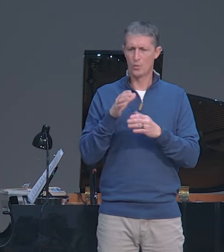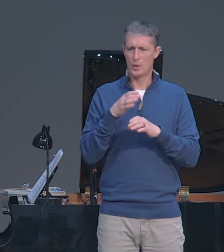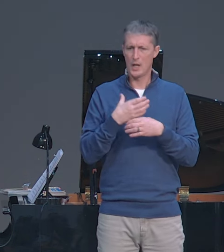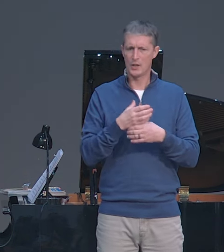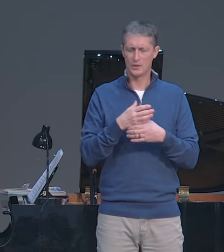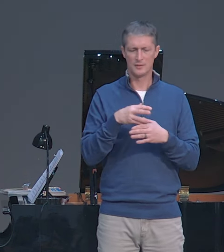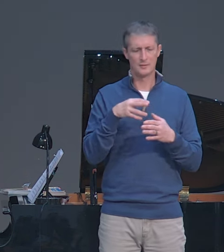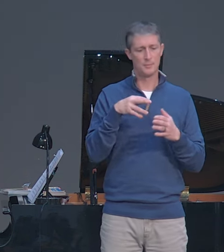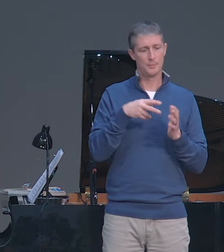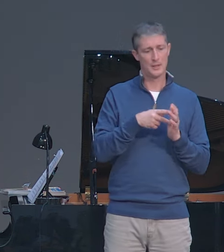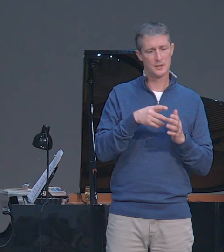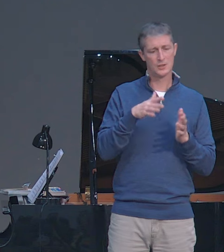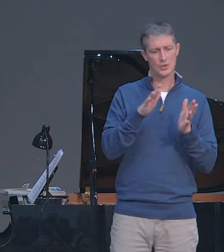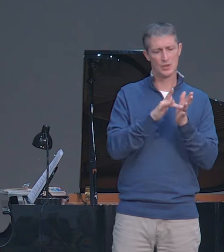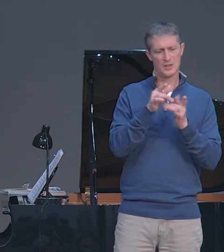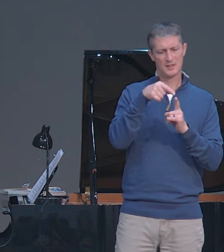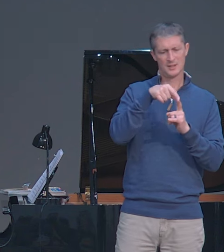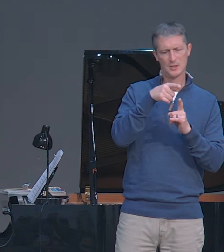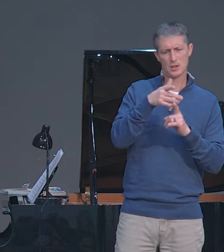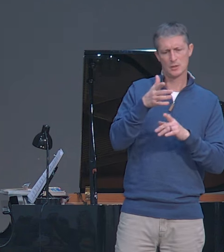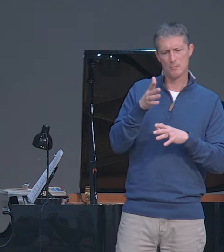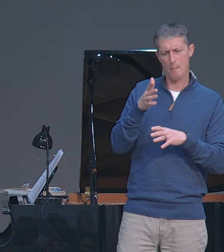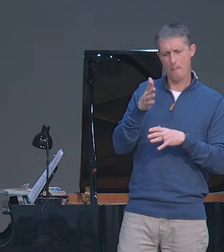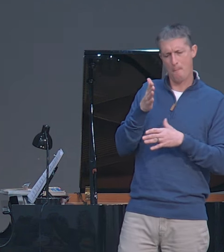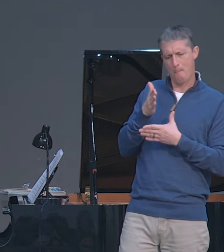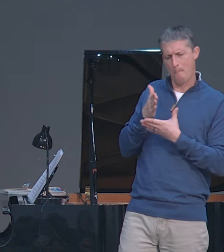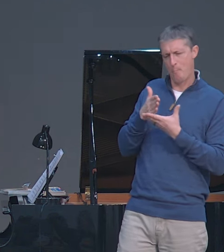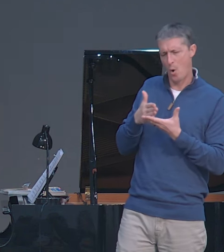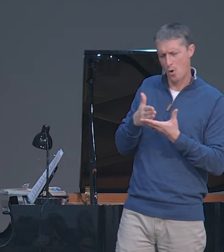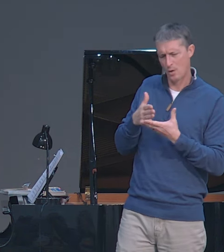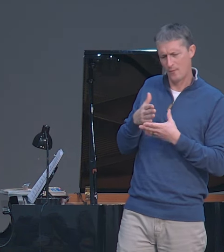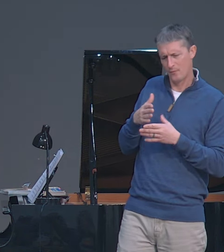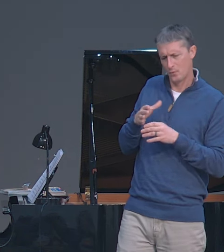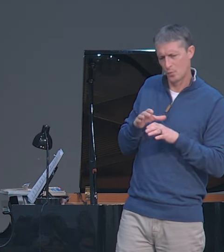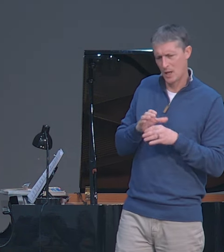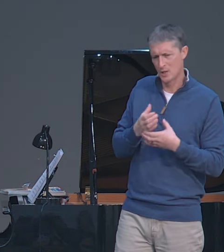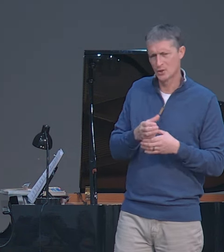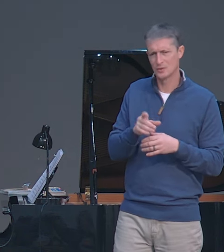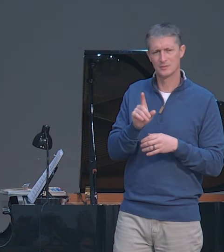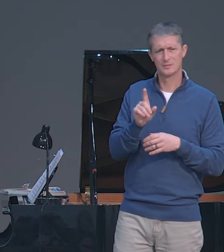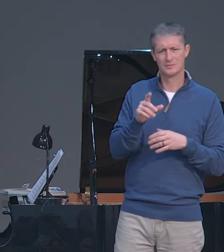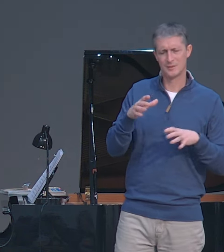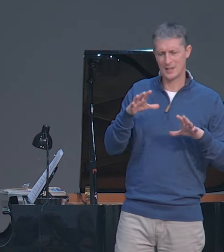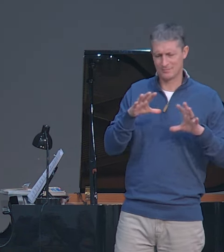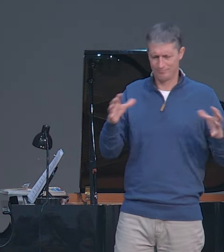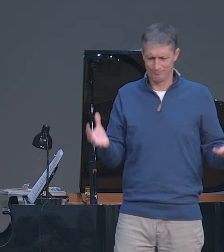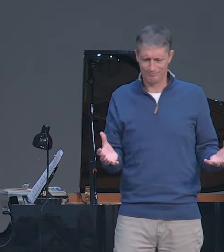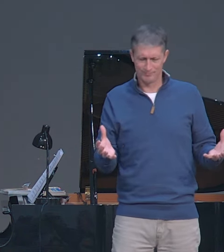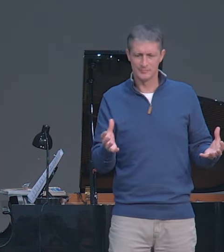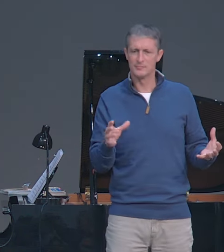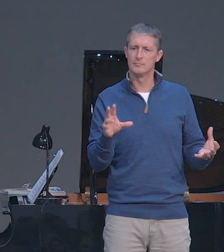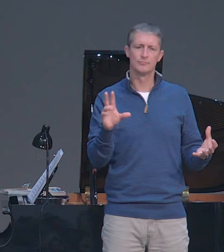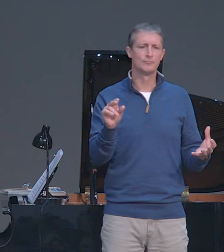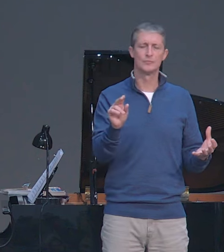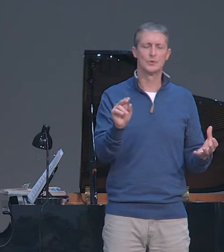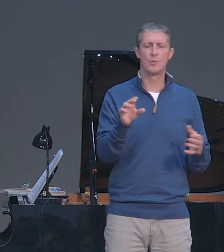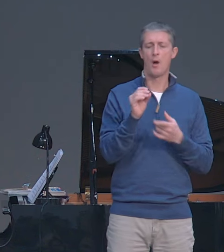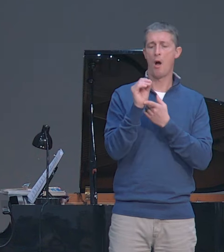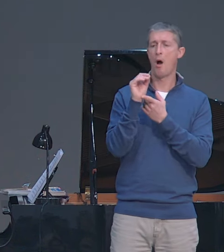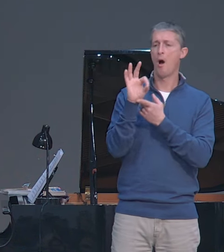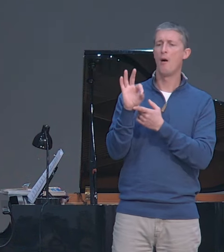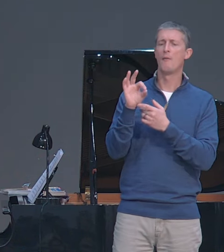Jesus somehow was part of creation? Not at all. Sometimes the preposition of can